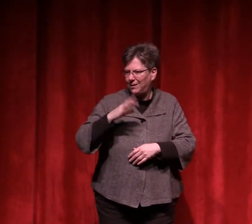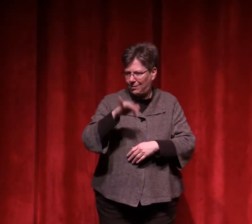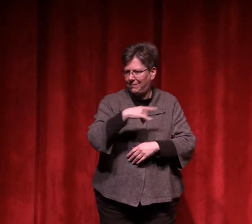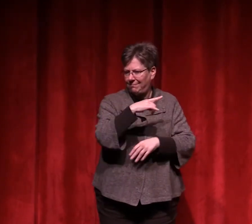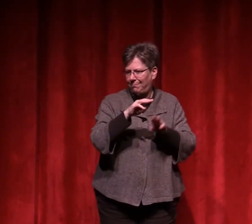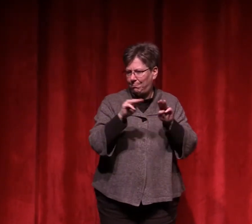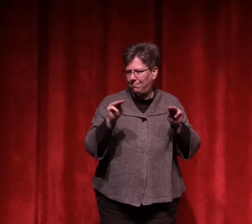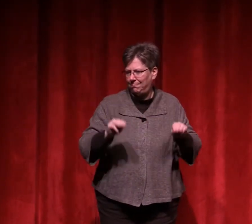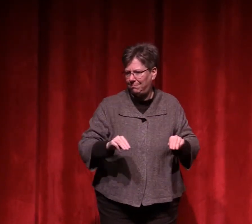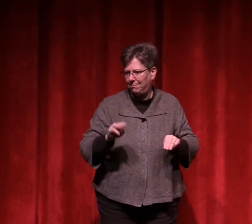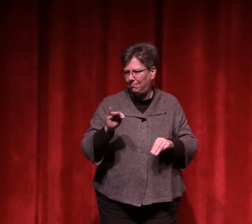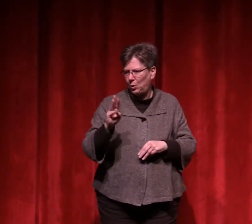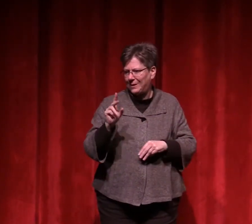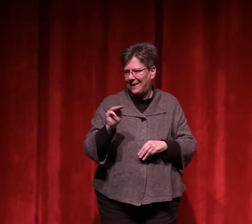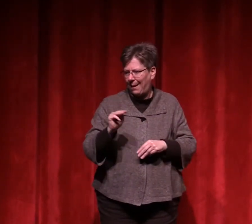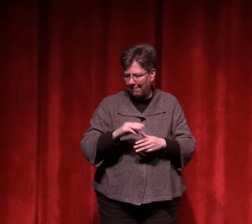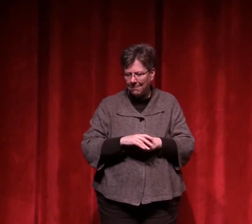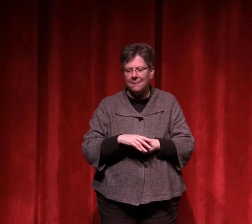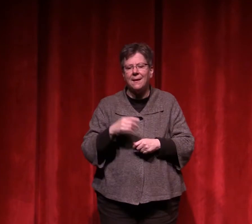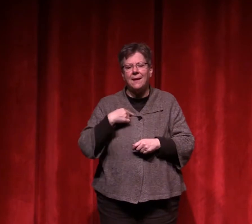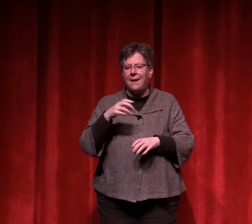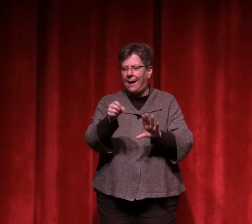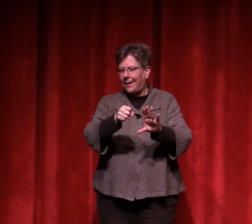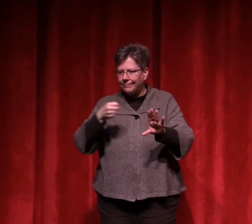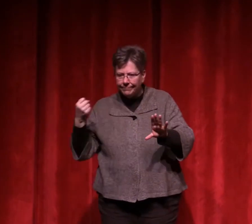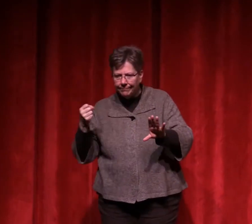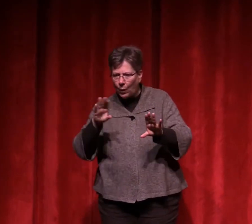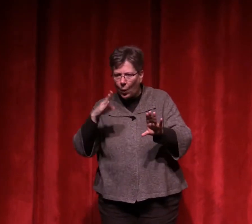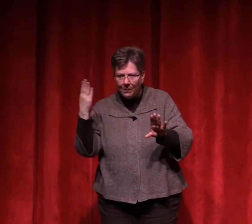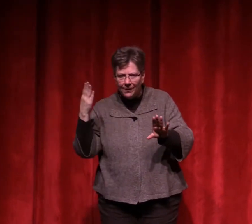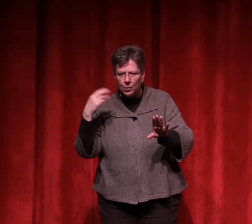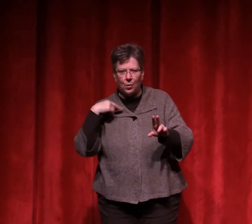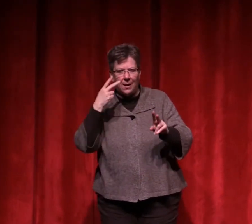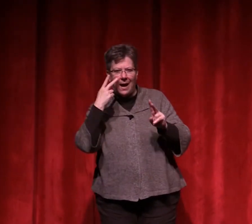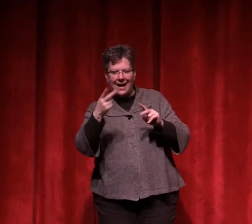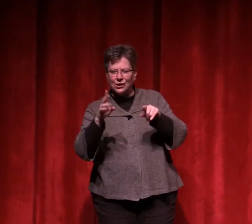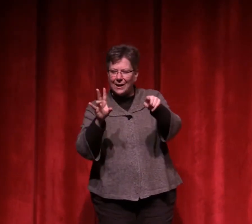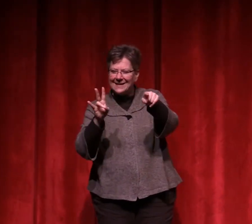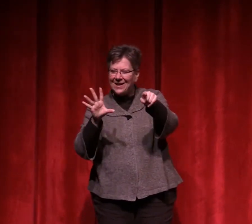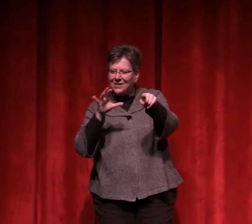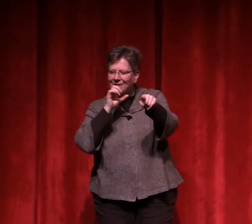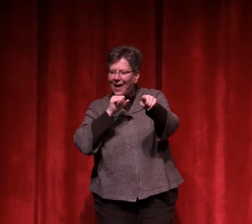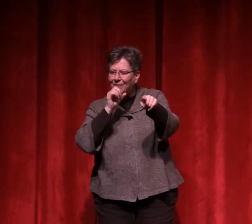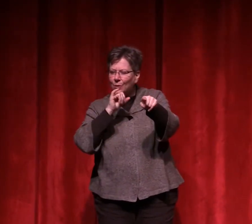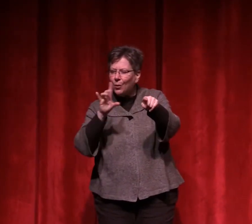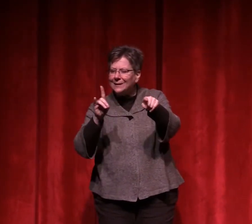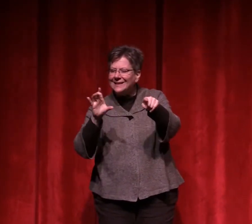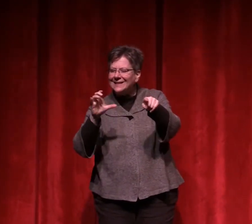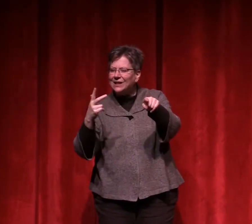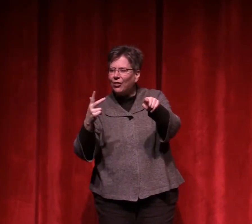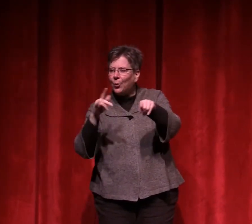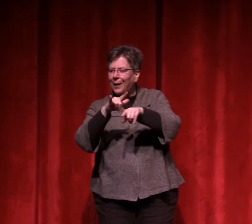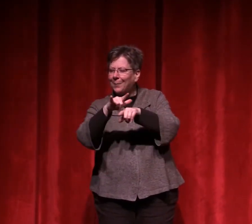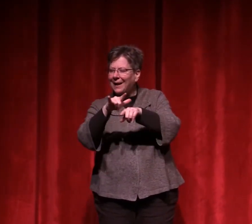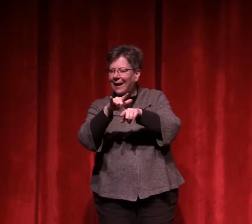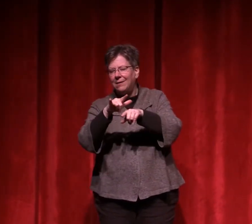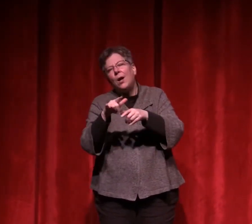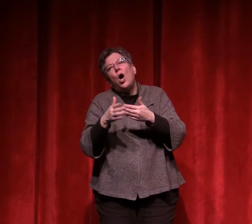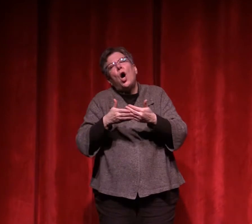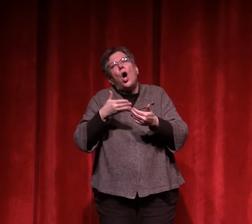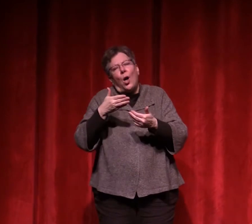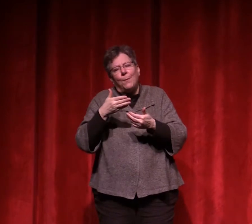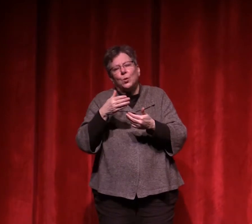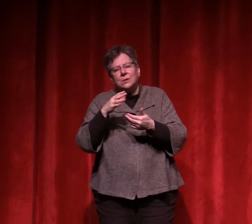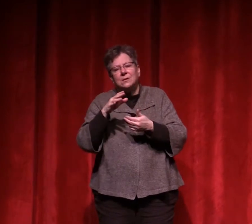museum. I opened up the door and I saw a 75-year-old DC-3, well, a nearly